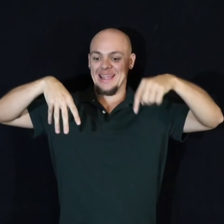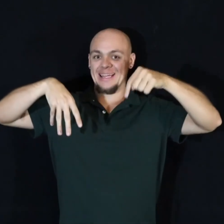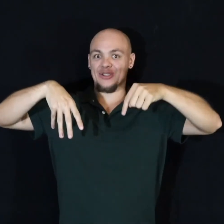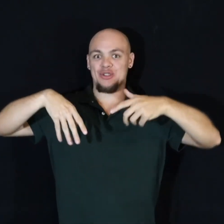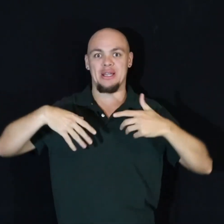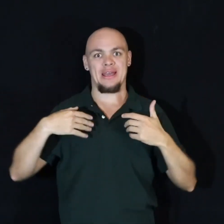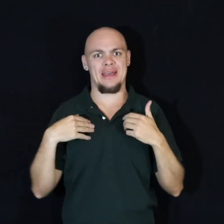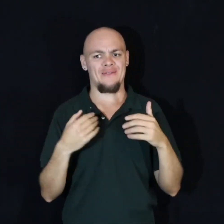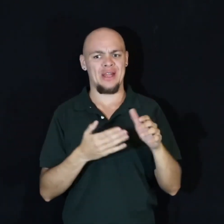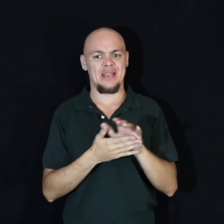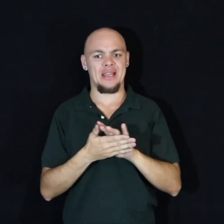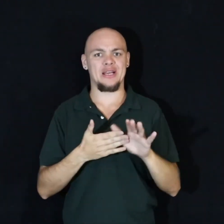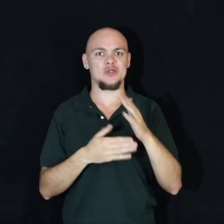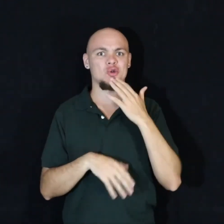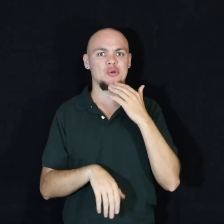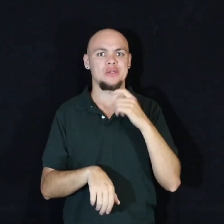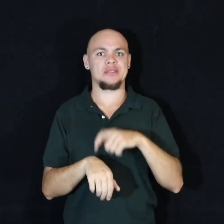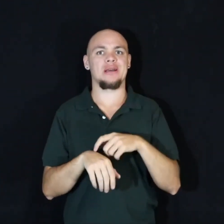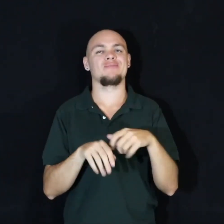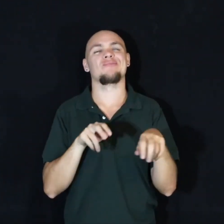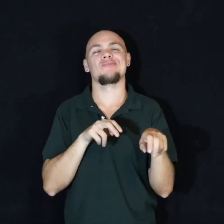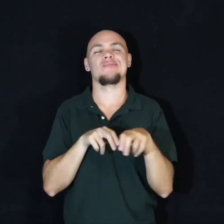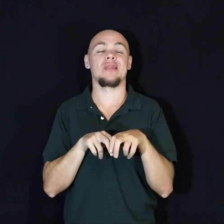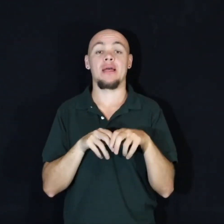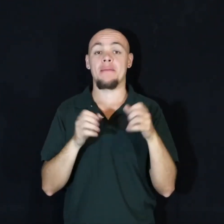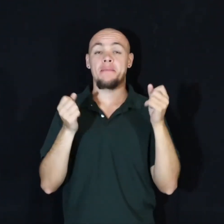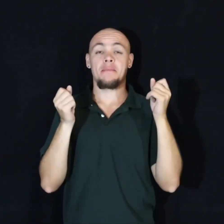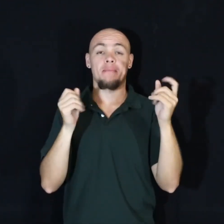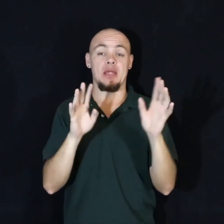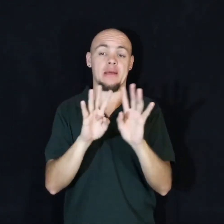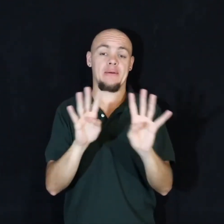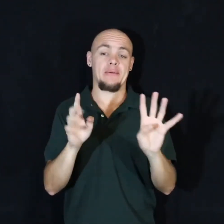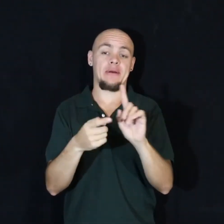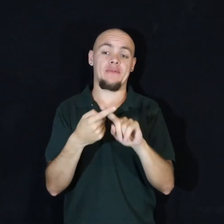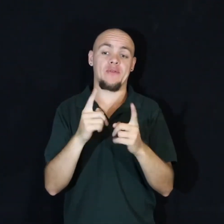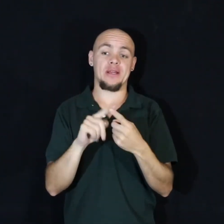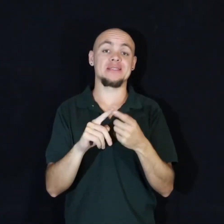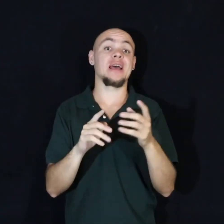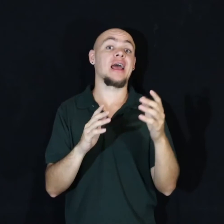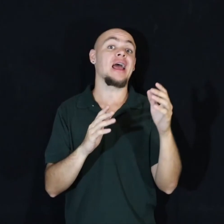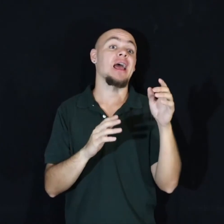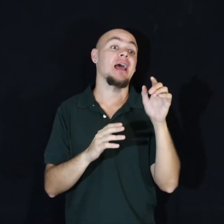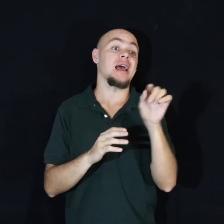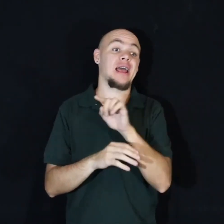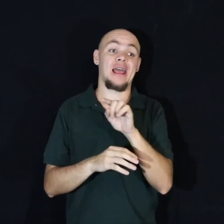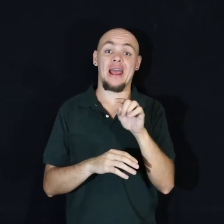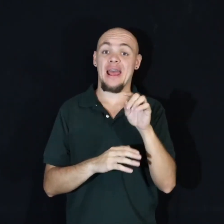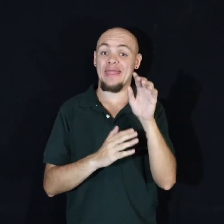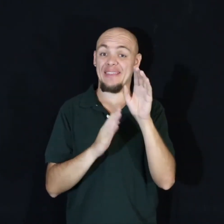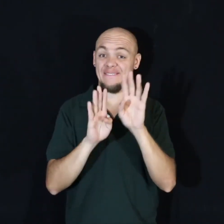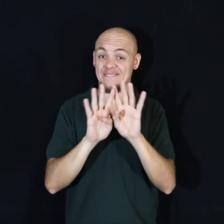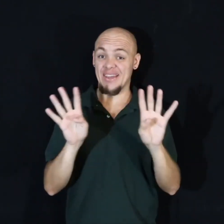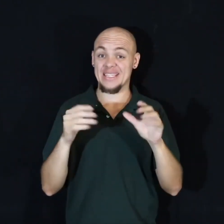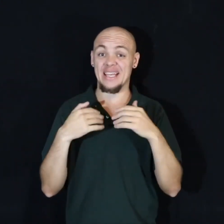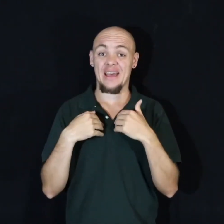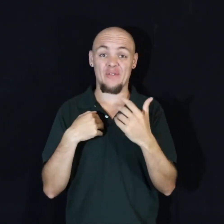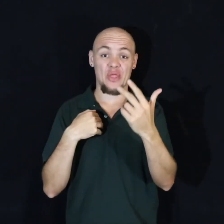idle time all the while, plenty of company, and the fence had 3 coats of whitewash on it. And if he hadn't run out